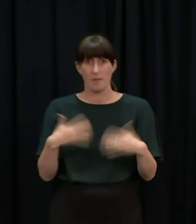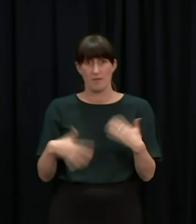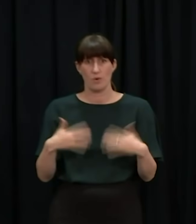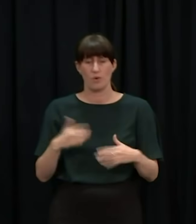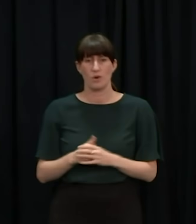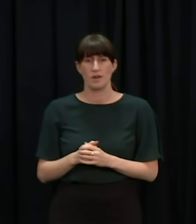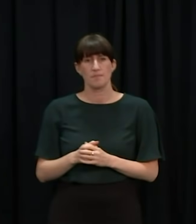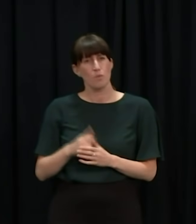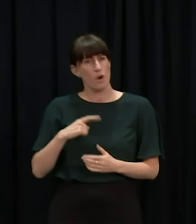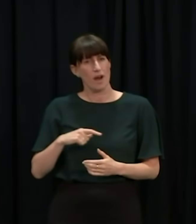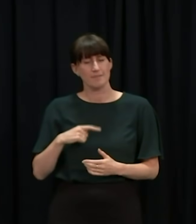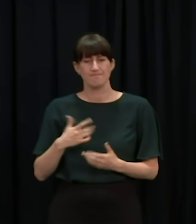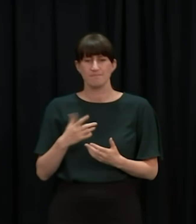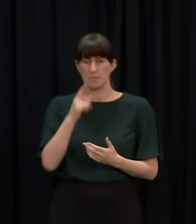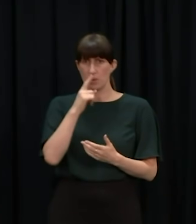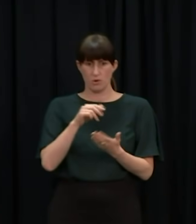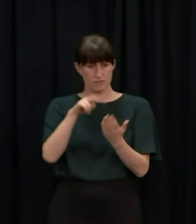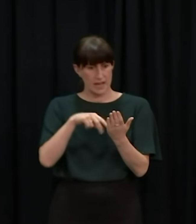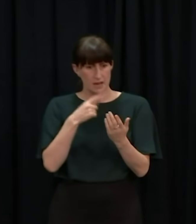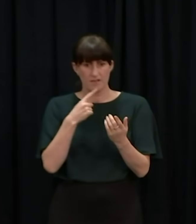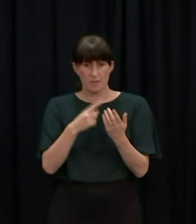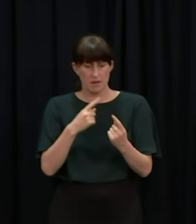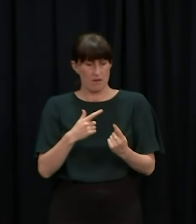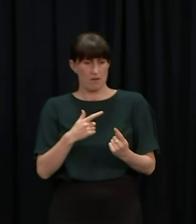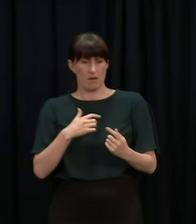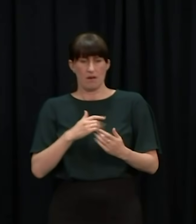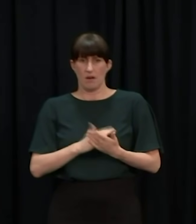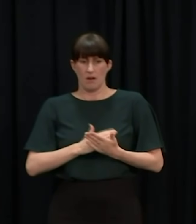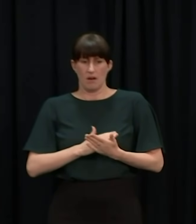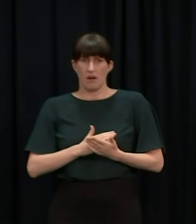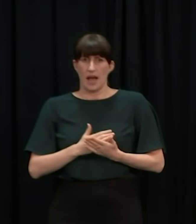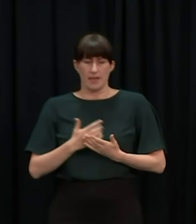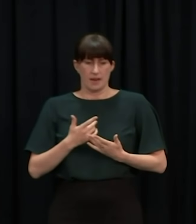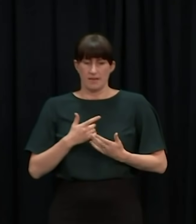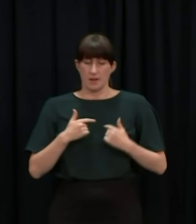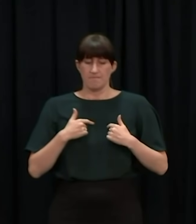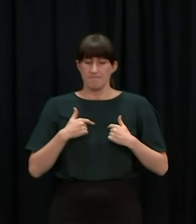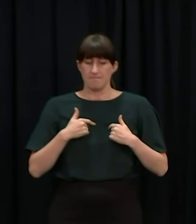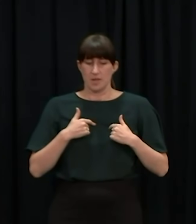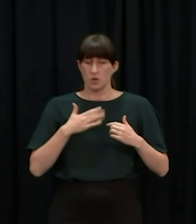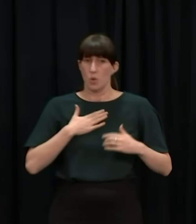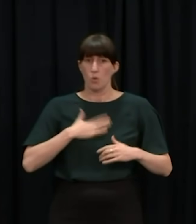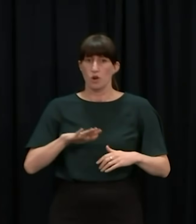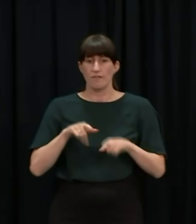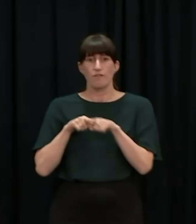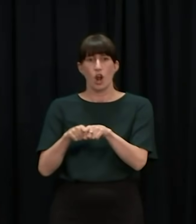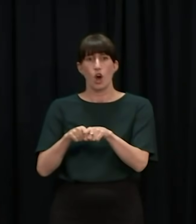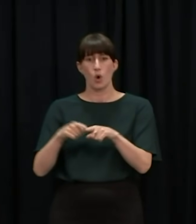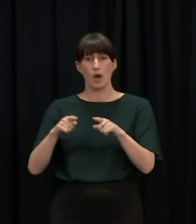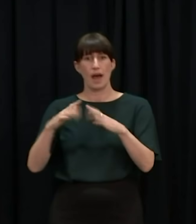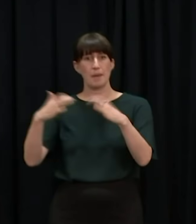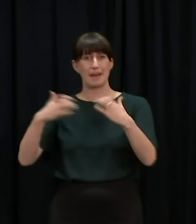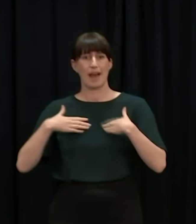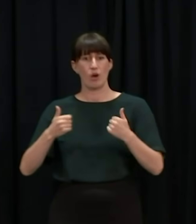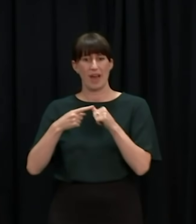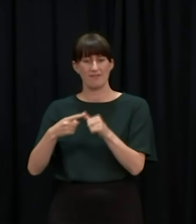mostly because it creates uncertainty and that can then express itself in hesitancy to adopt public health measures or indeed to be